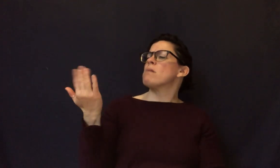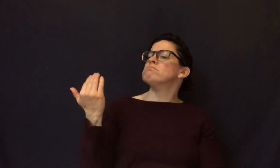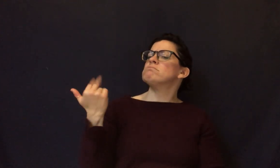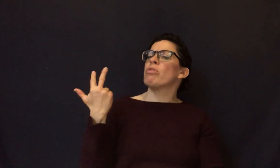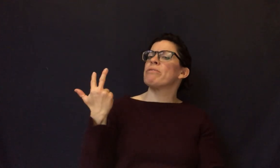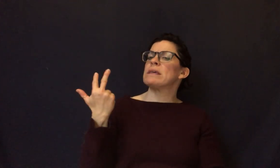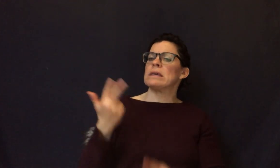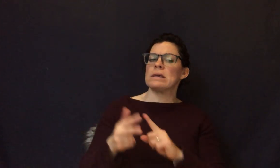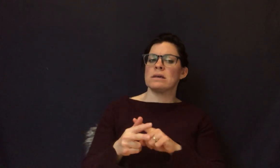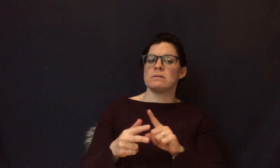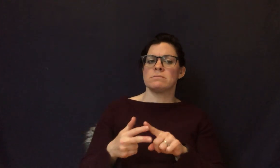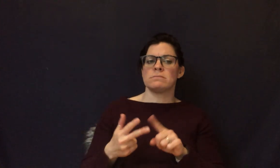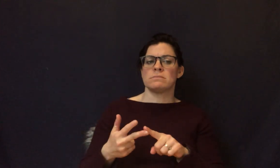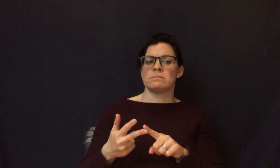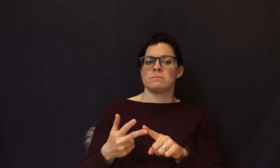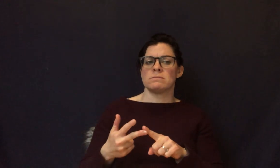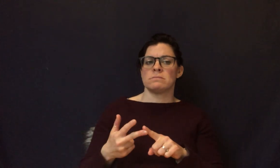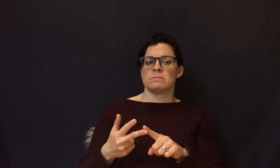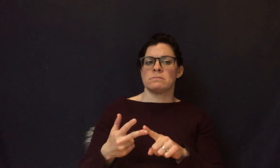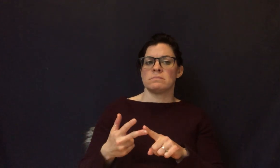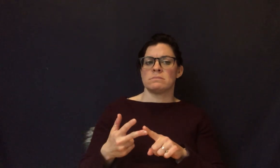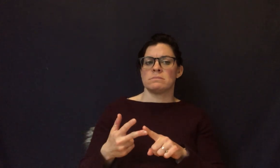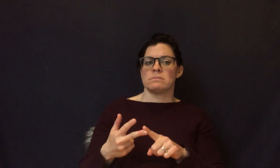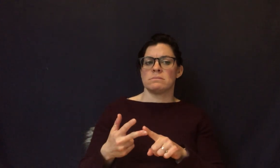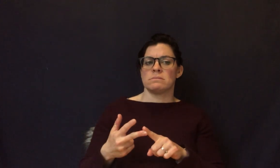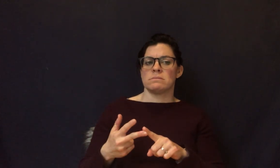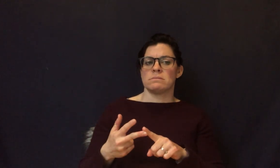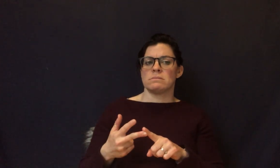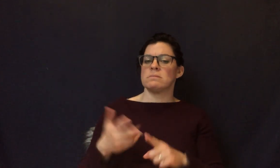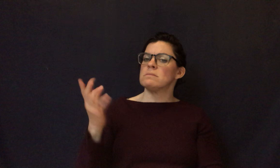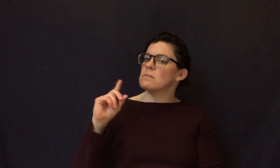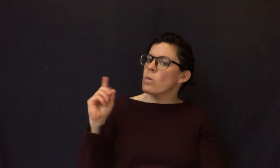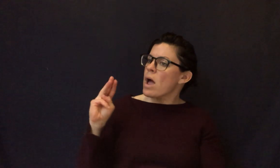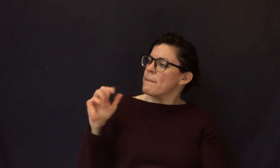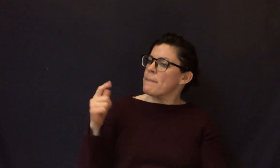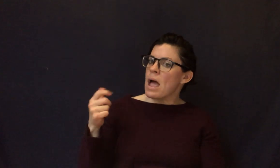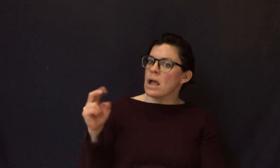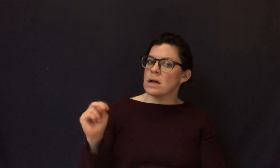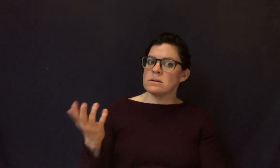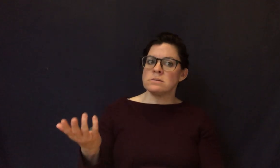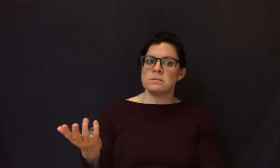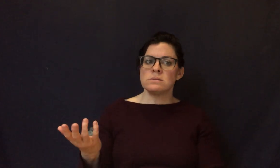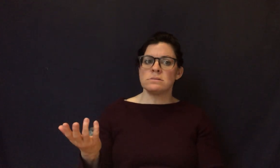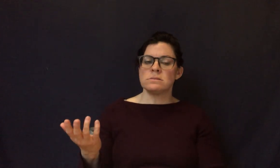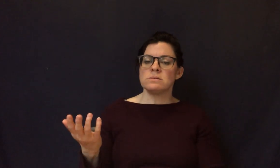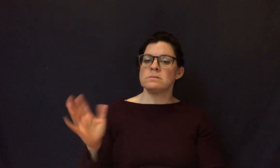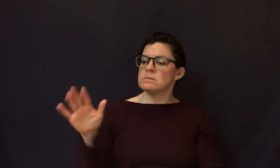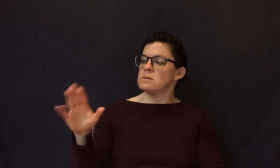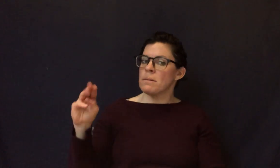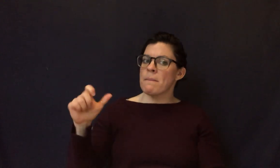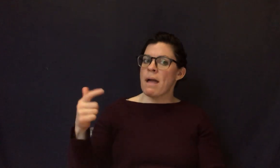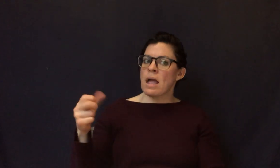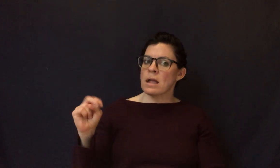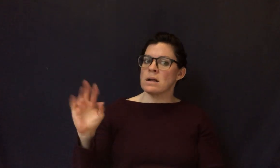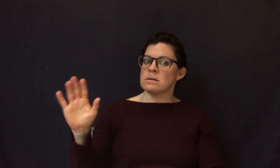Where's Megan? What do we need to start a fire? We need fuel, Fuel right? Heat.